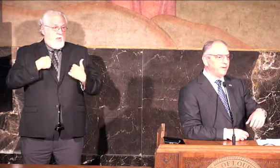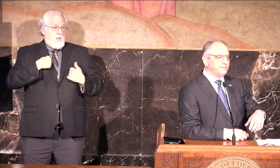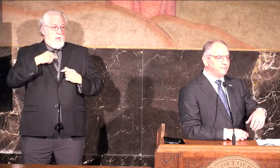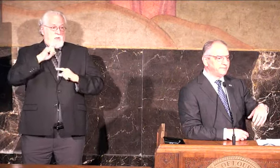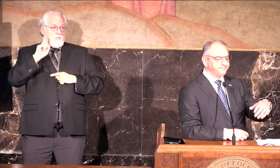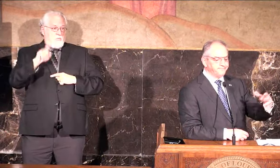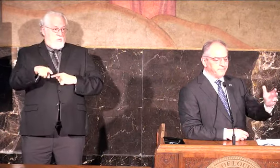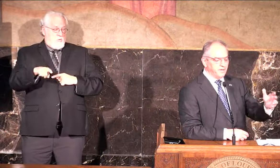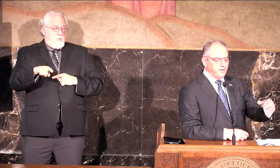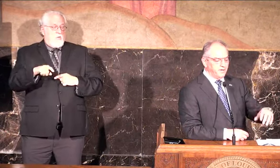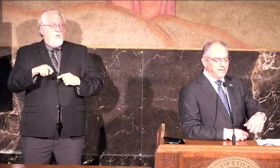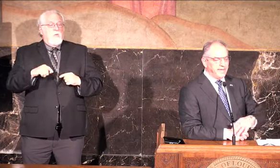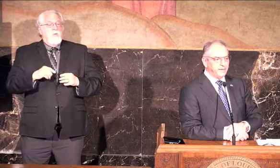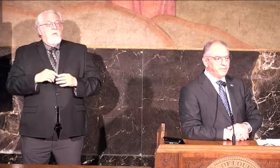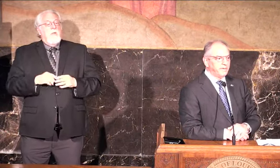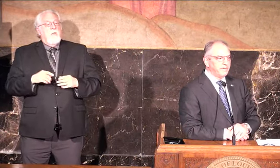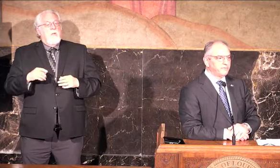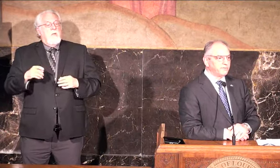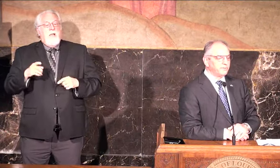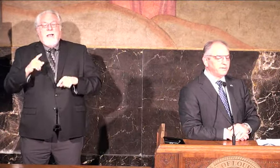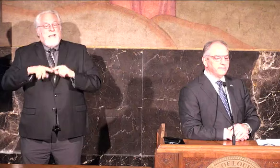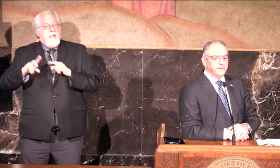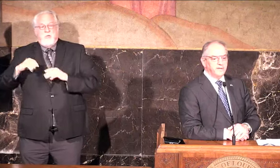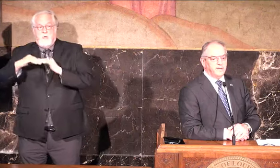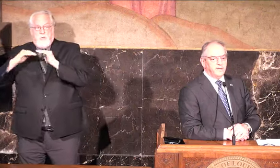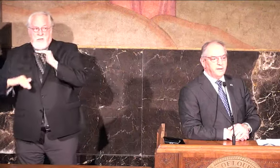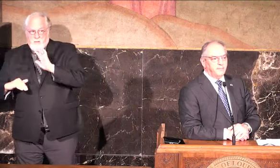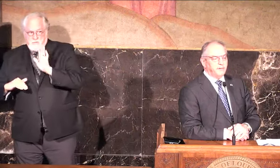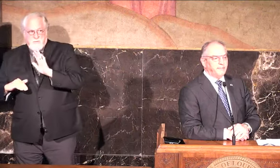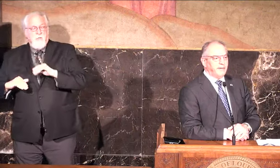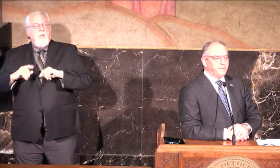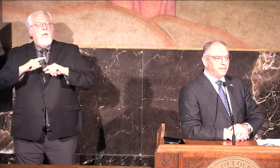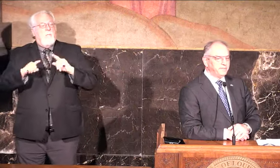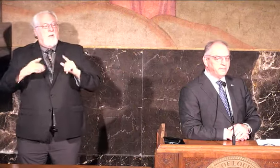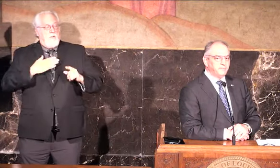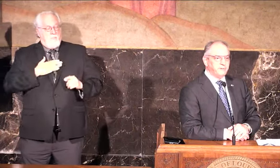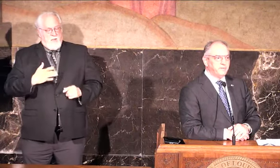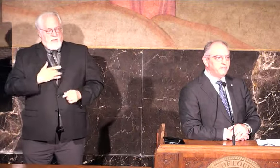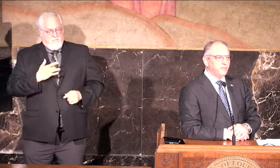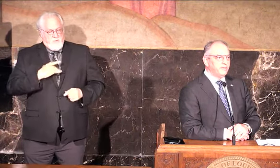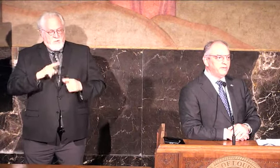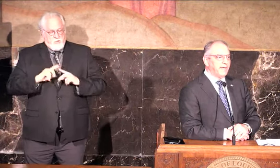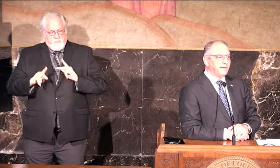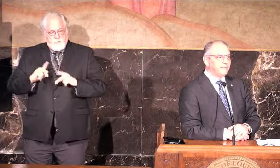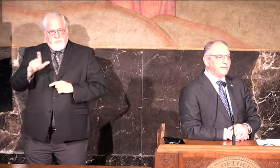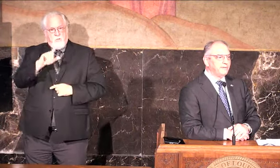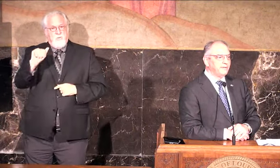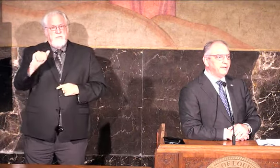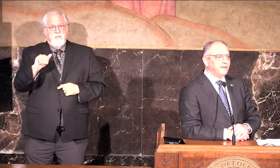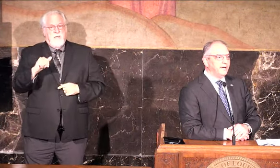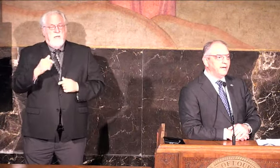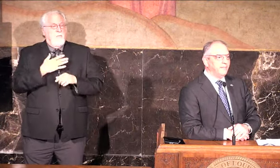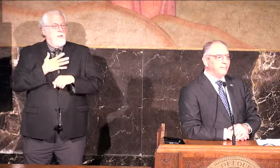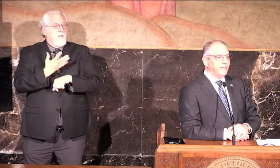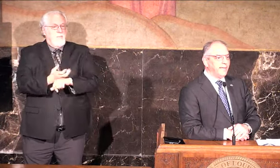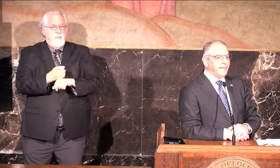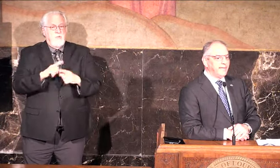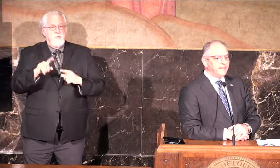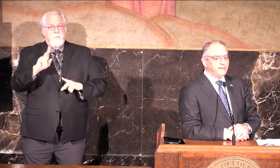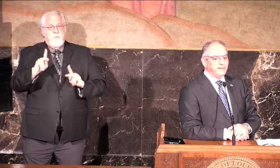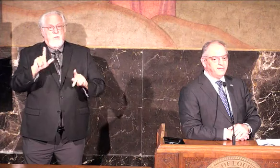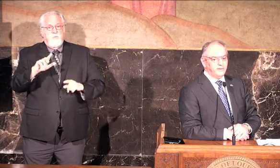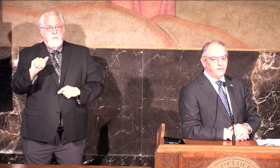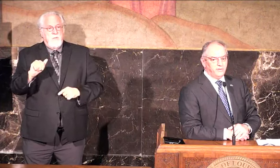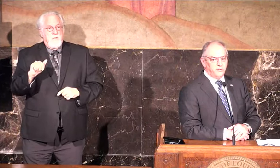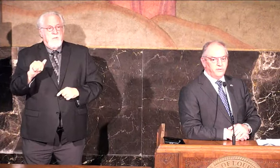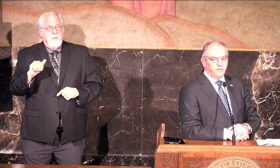my proclamations. They can't be less restrictive. But my appeal is to the people of Louisiana,